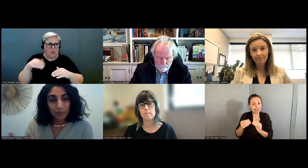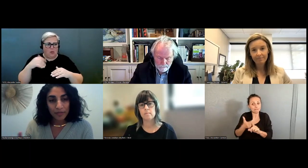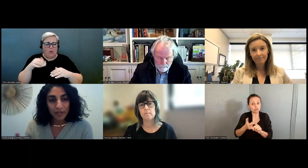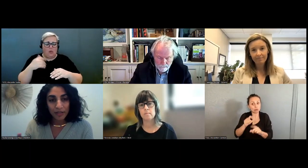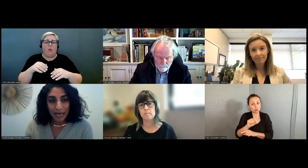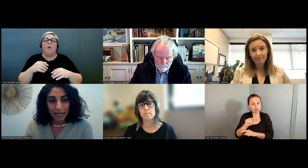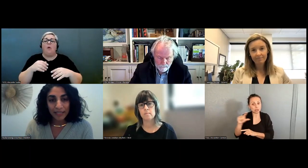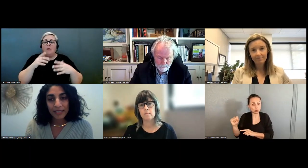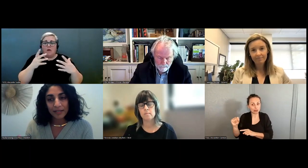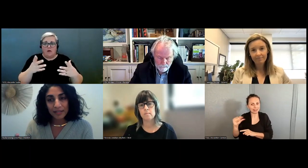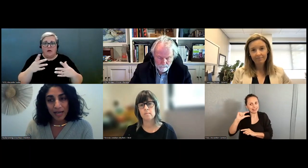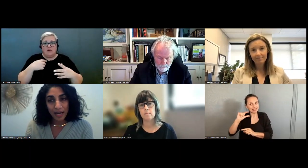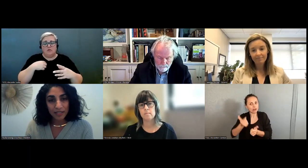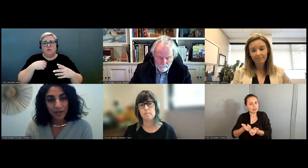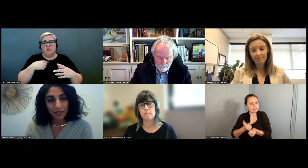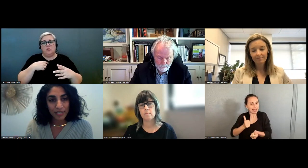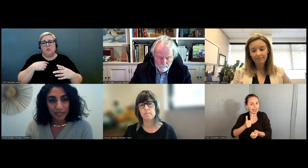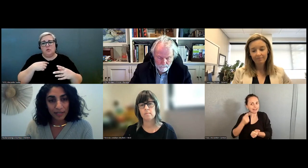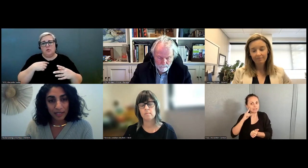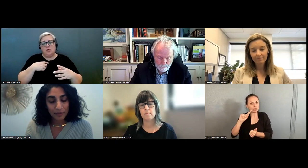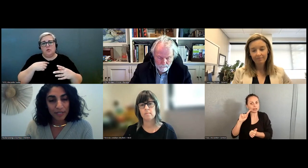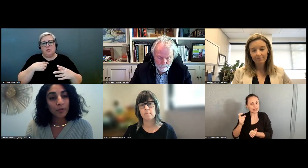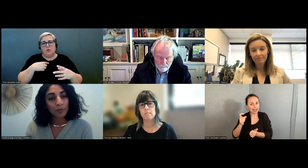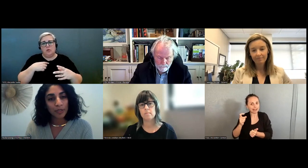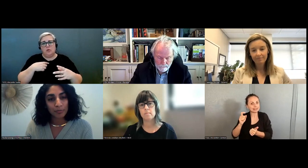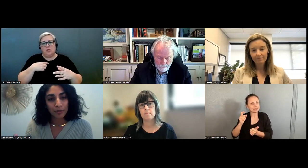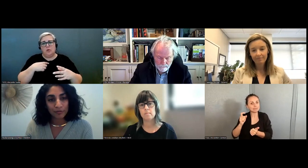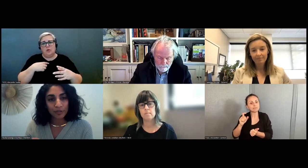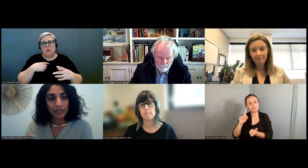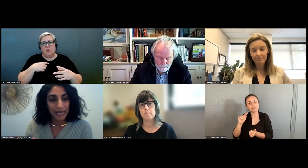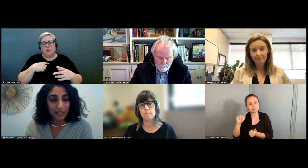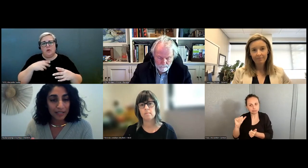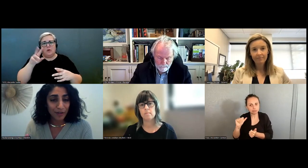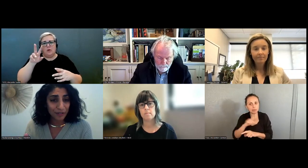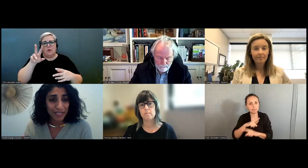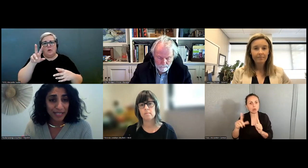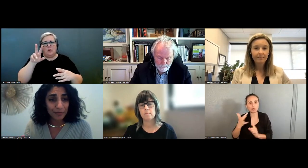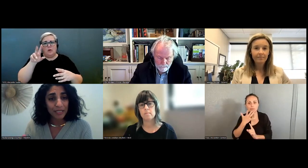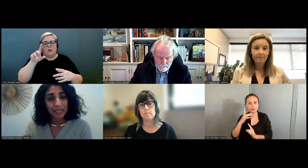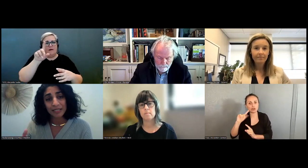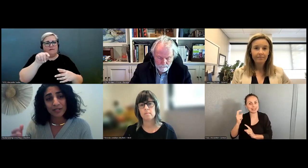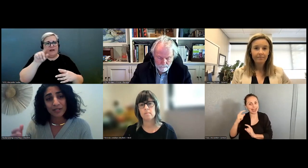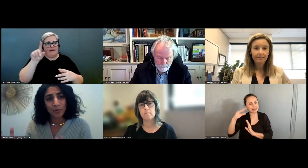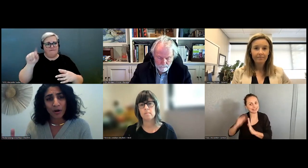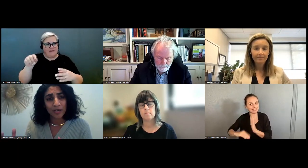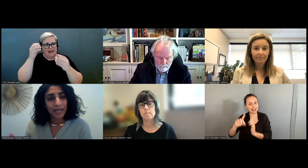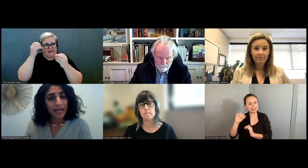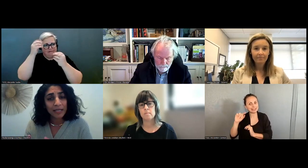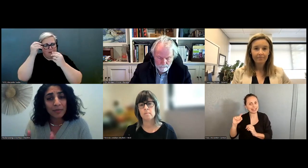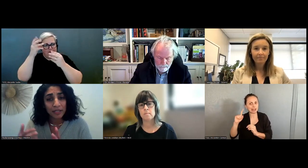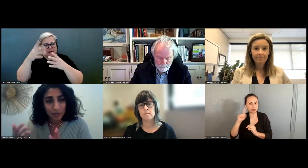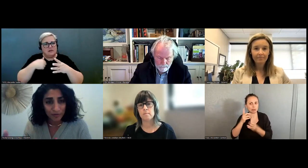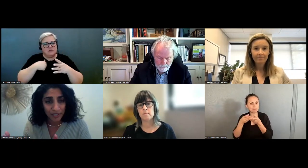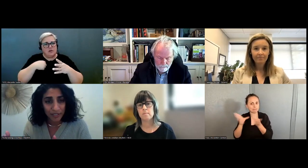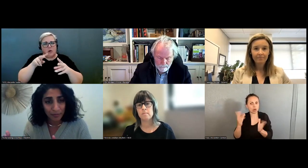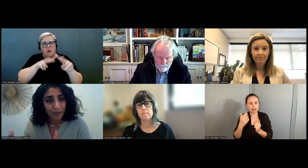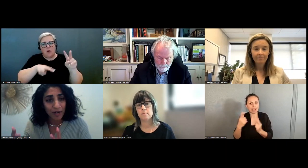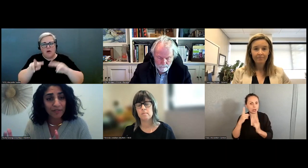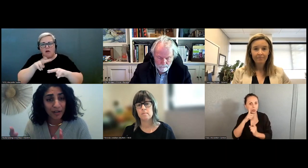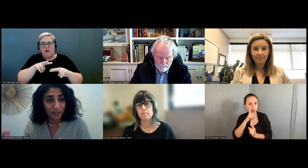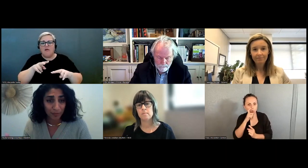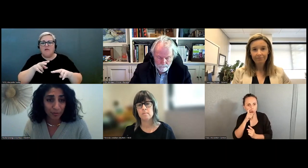There's a little bit of a lag in the tax filer data that comes out, but we prefer tax filer data because it's so broad. Anybody who's